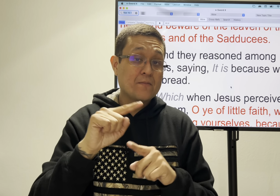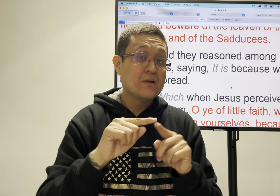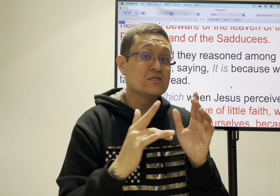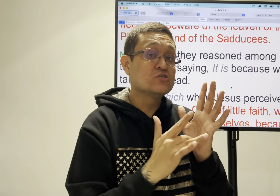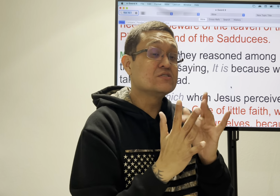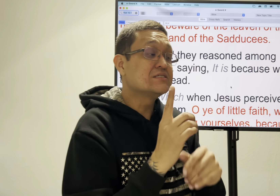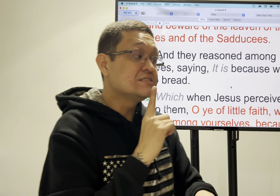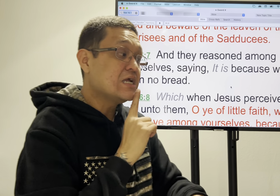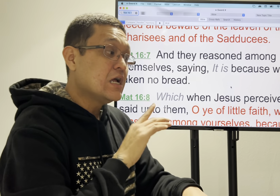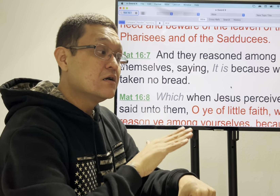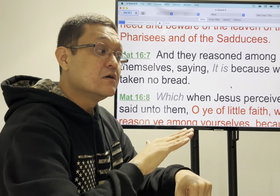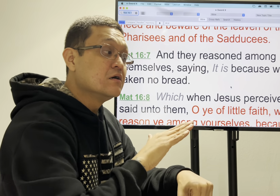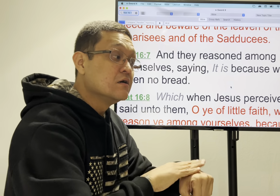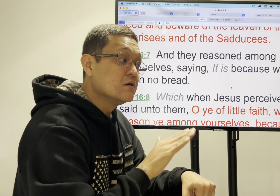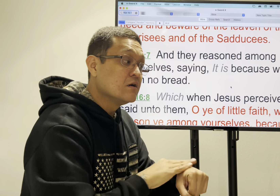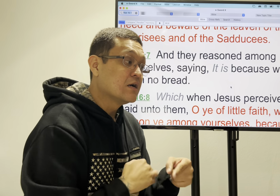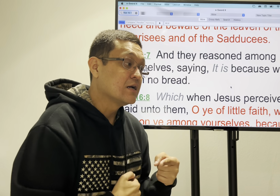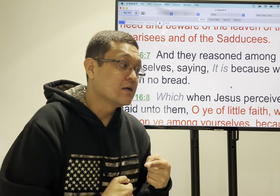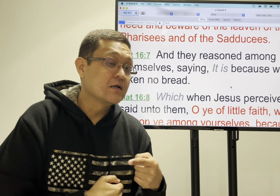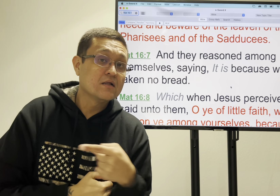Remember, they forgot to bring the bread with them.